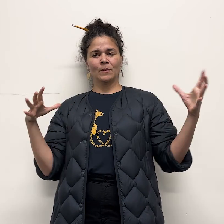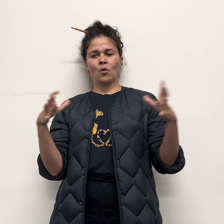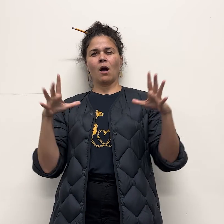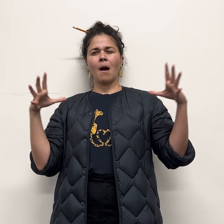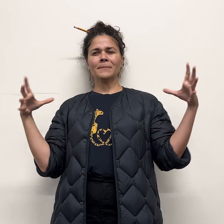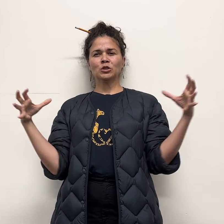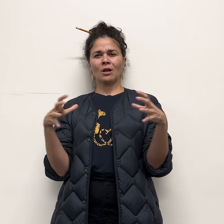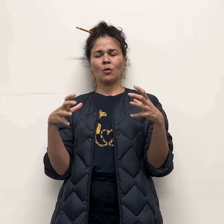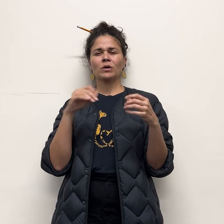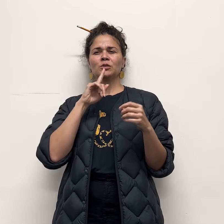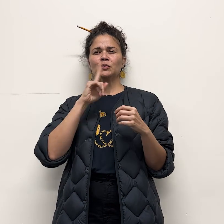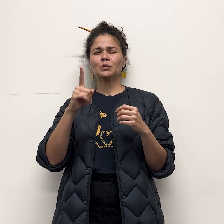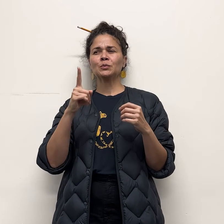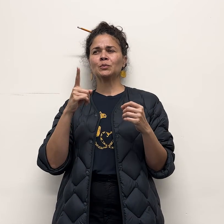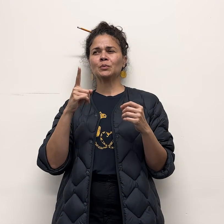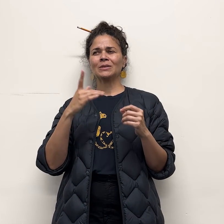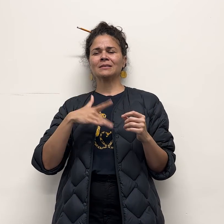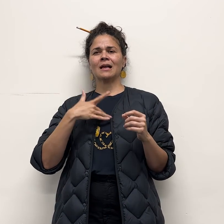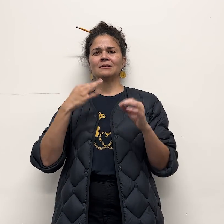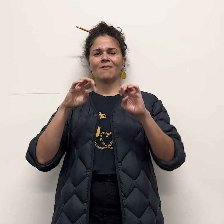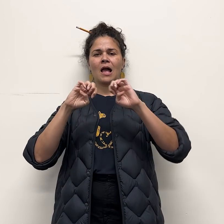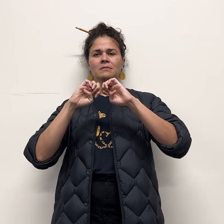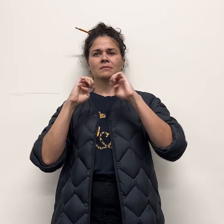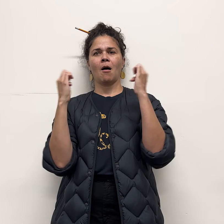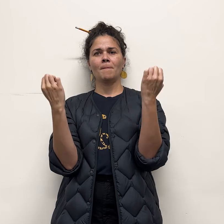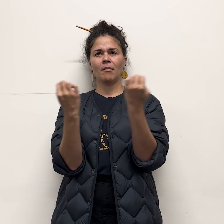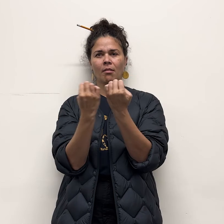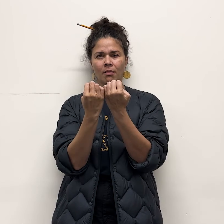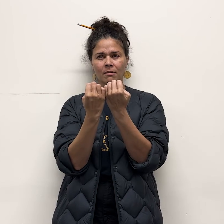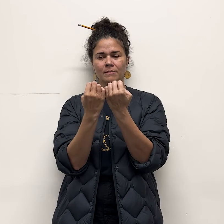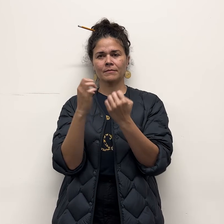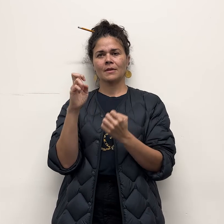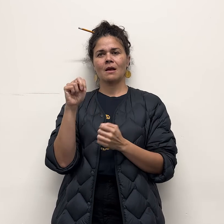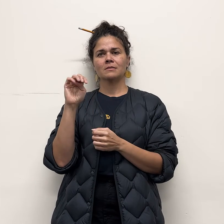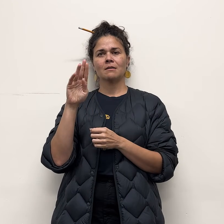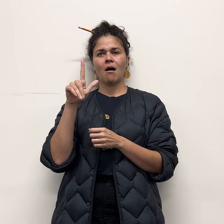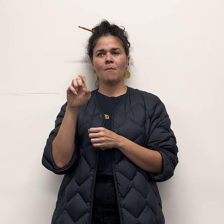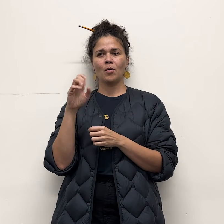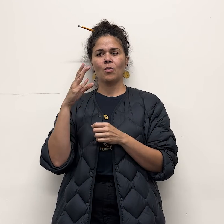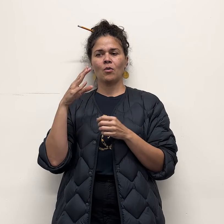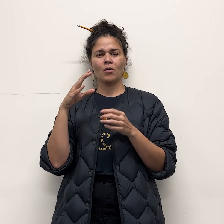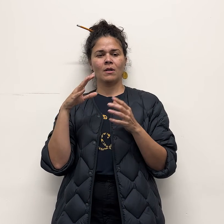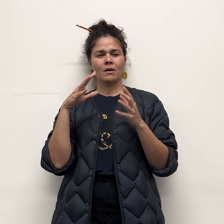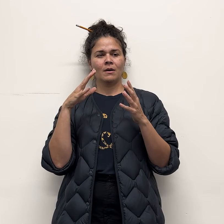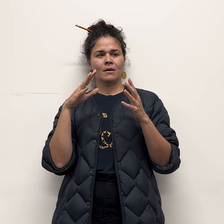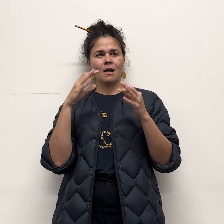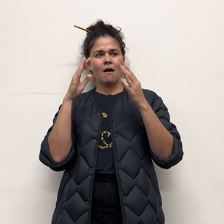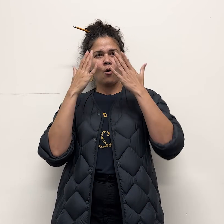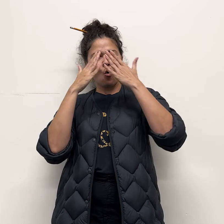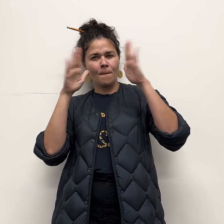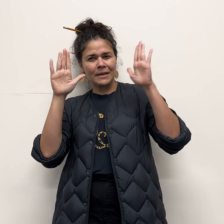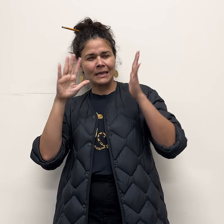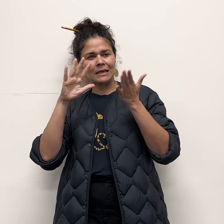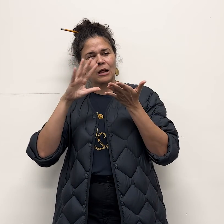amazing creative team who all work together, who really collaborate with open minds